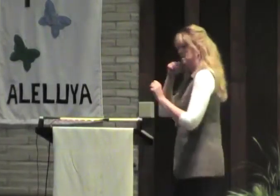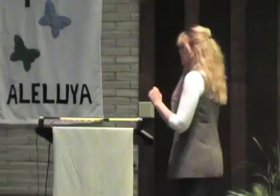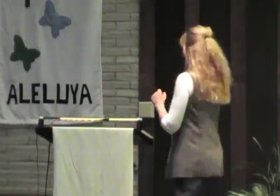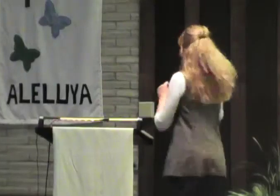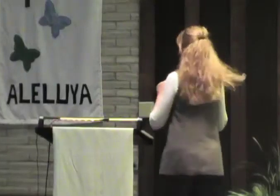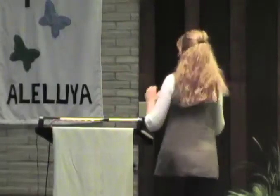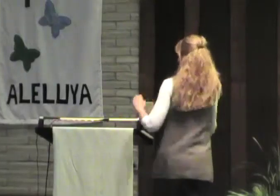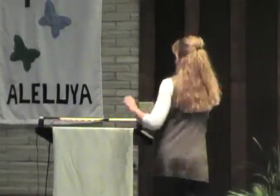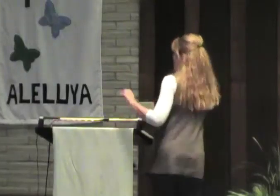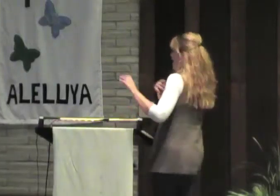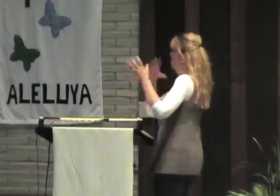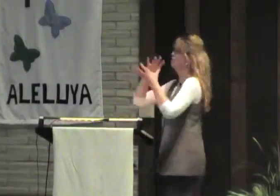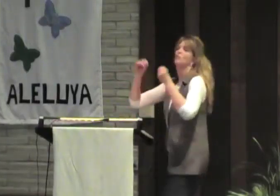sense?